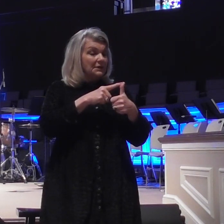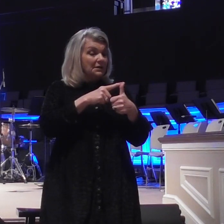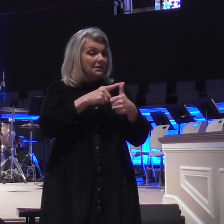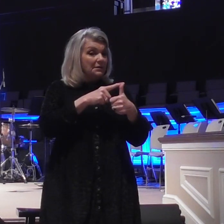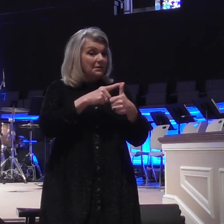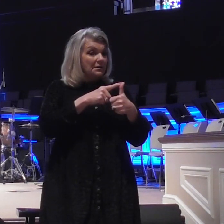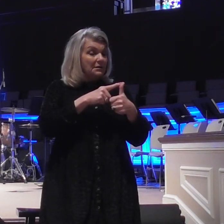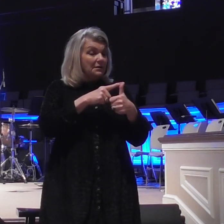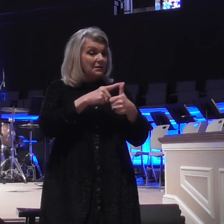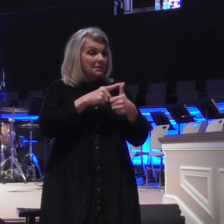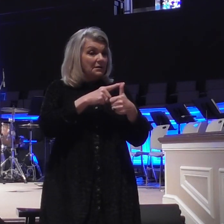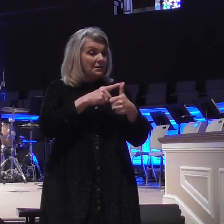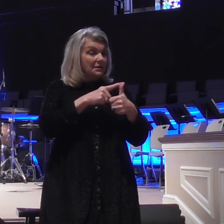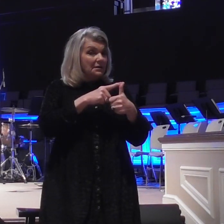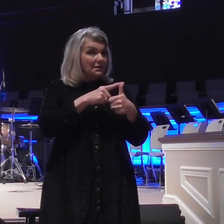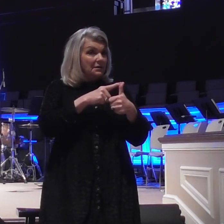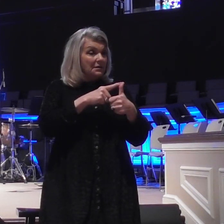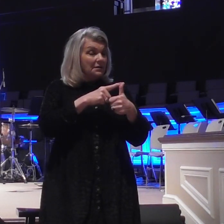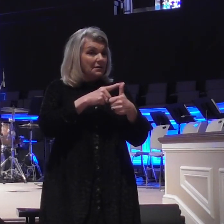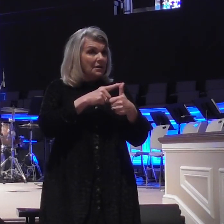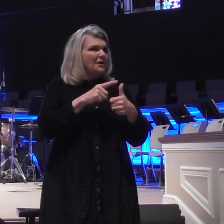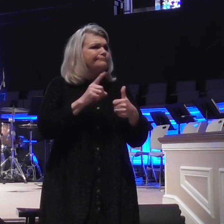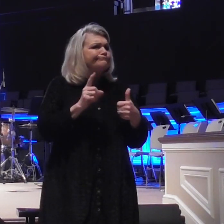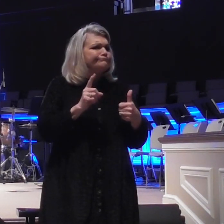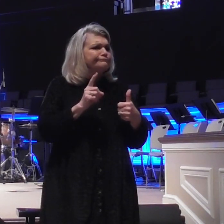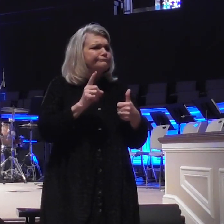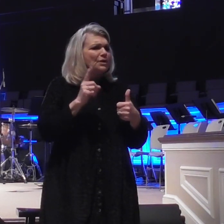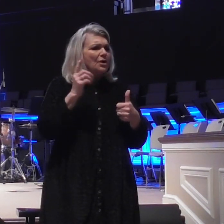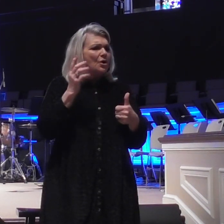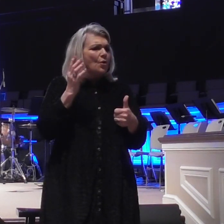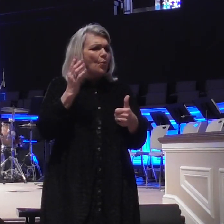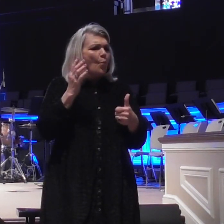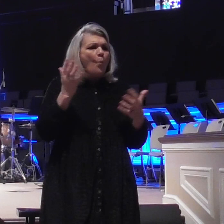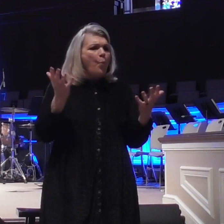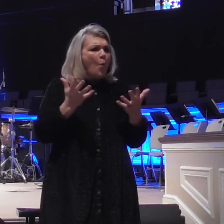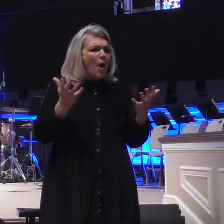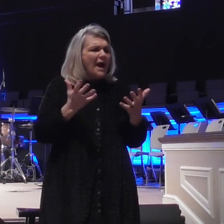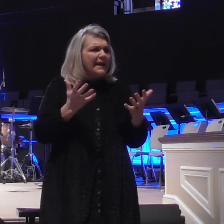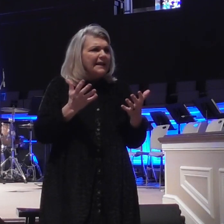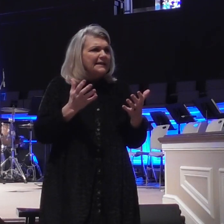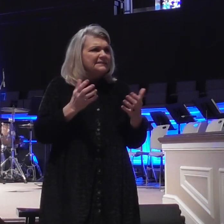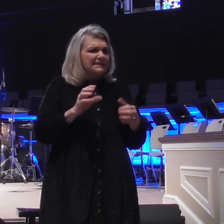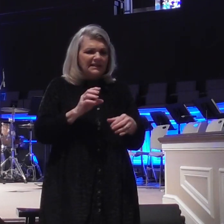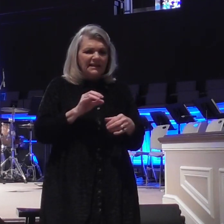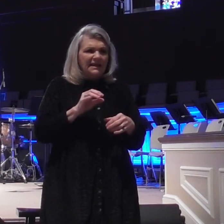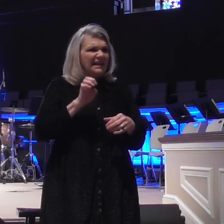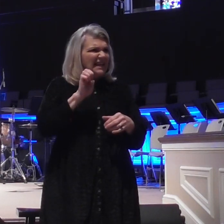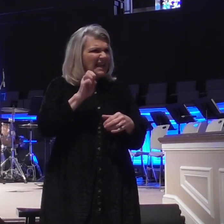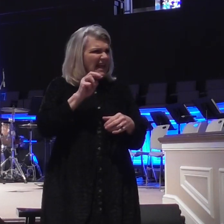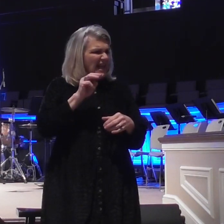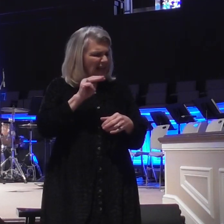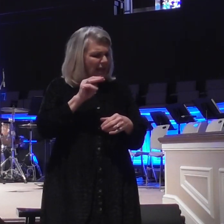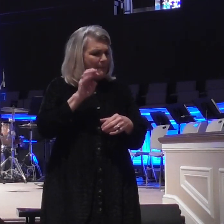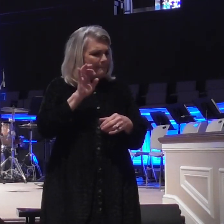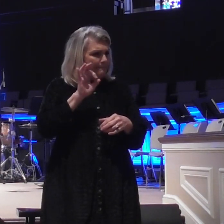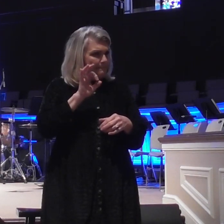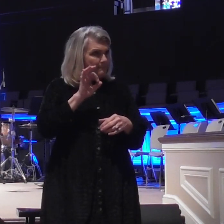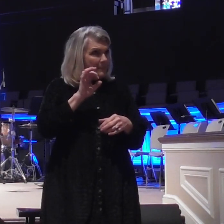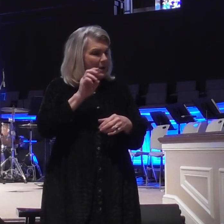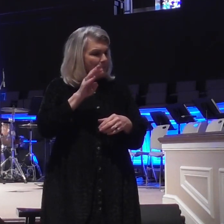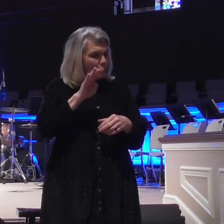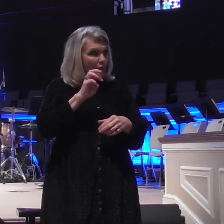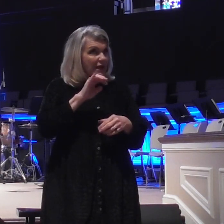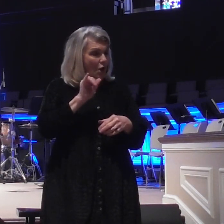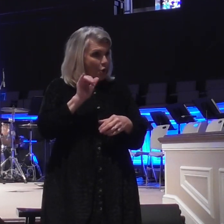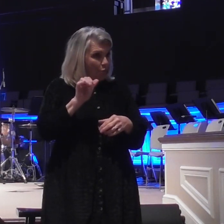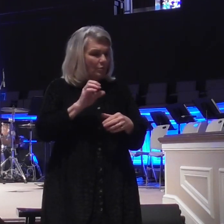metaphysical status of an embryo? What is the embryo? Which raises the question, what is life? Which raises another question,